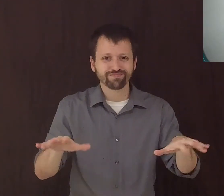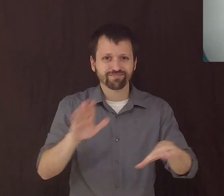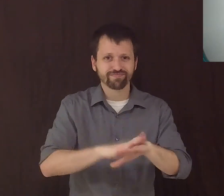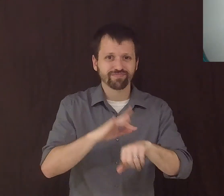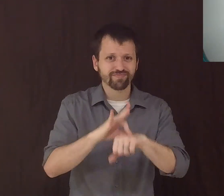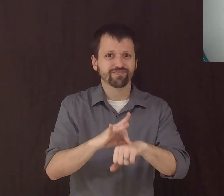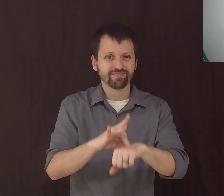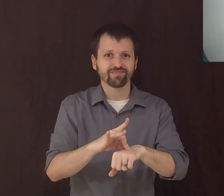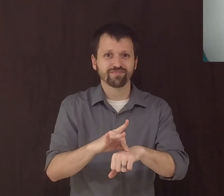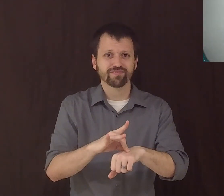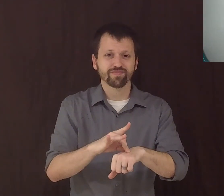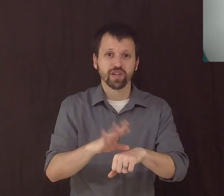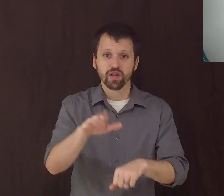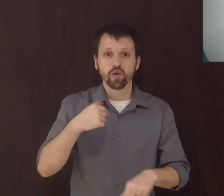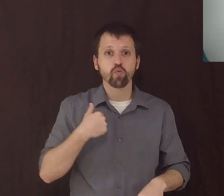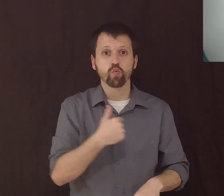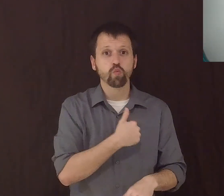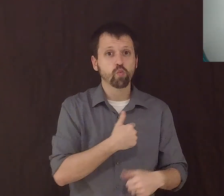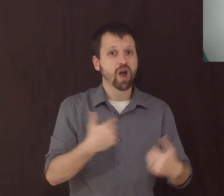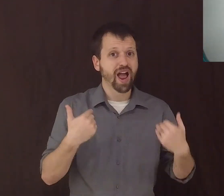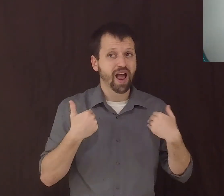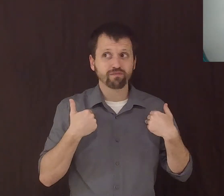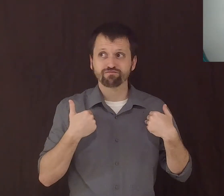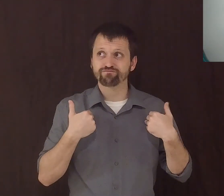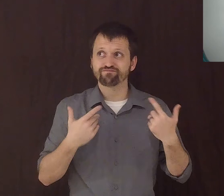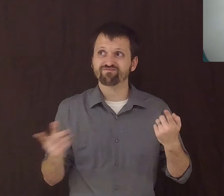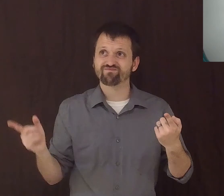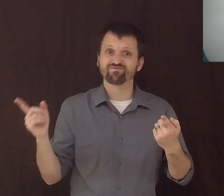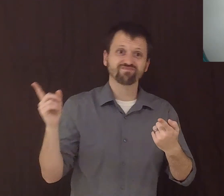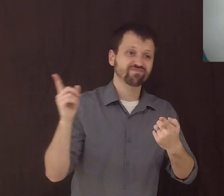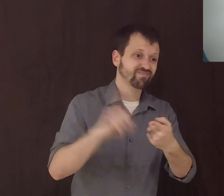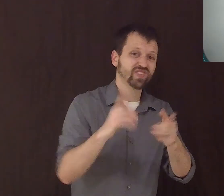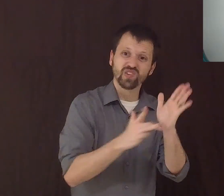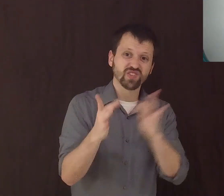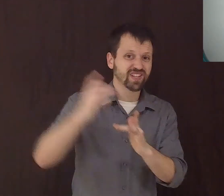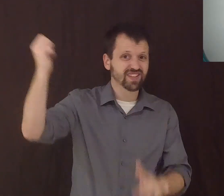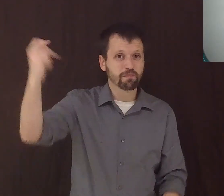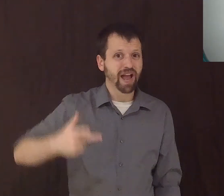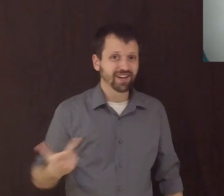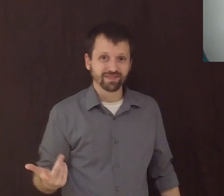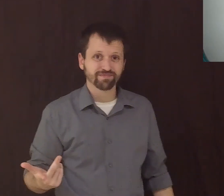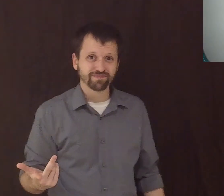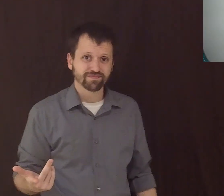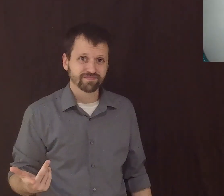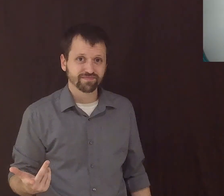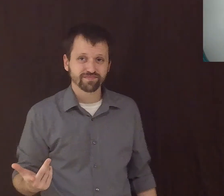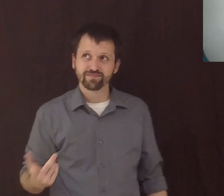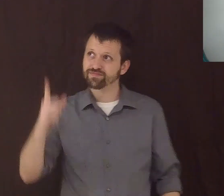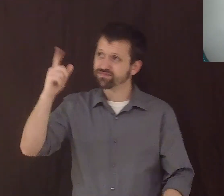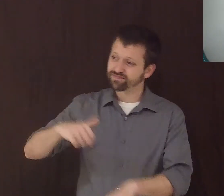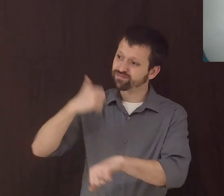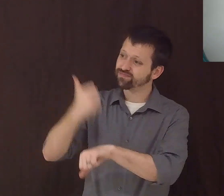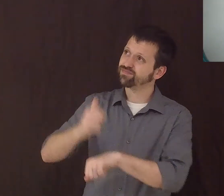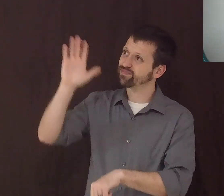we are going to continue to deal with until Jesus Christ returns one day and